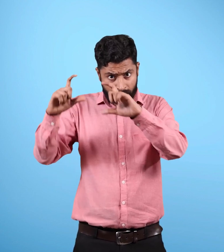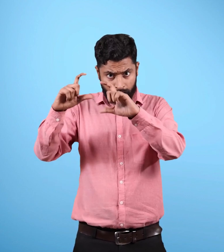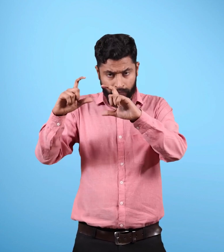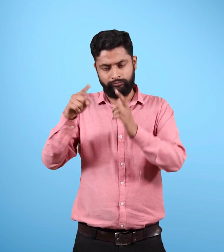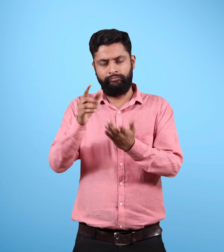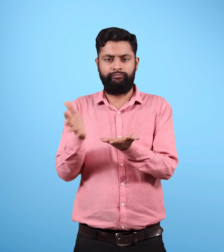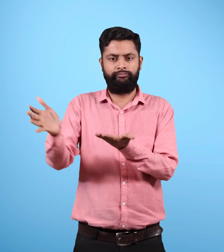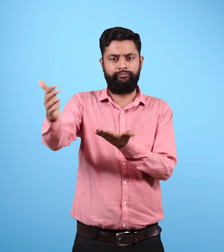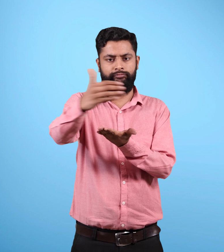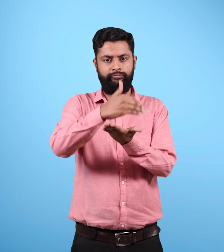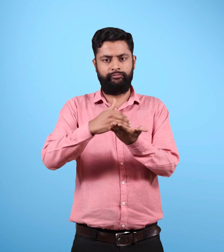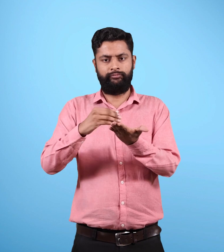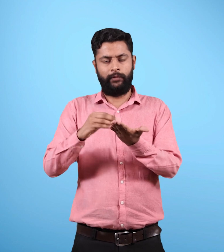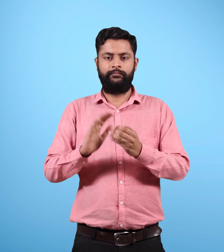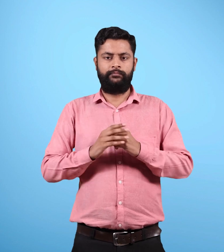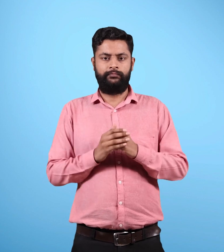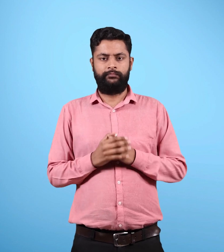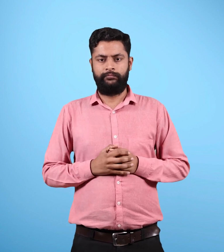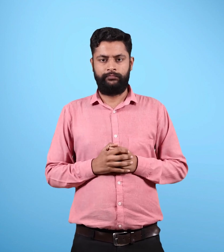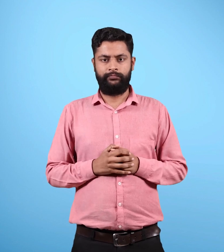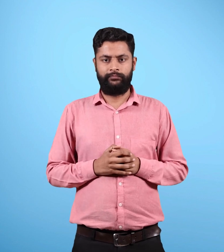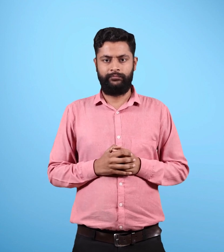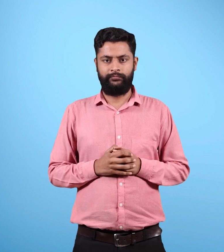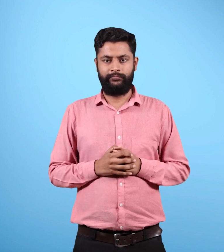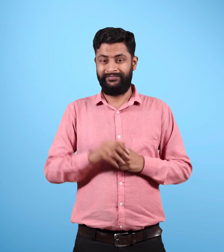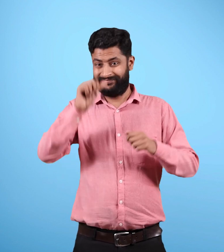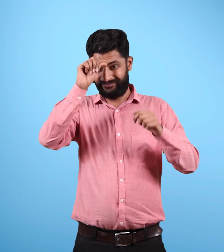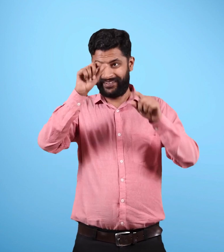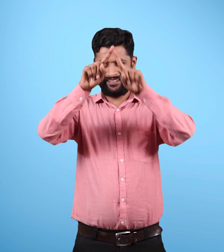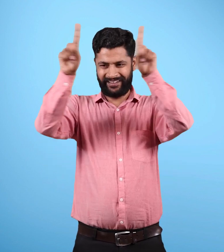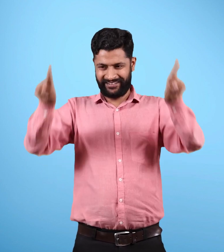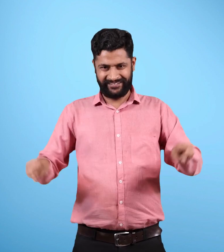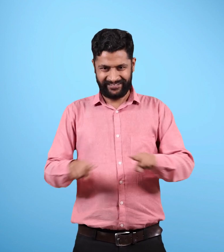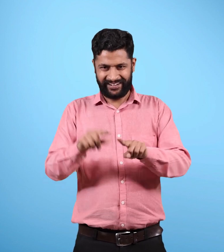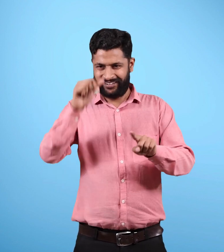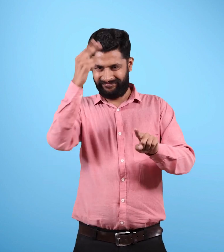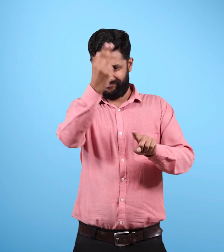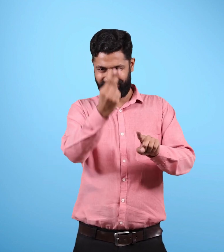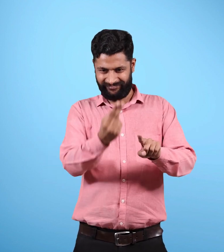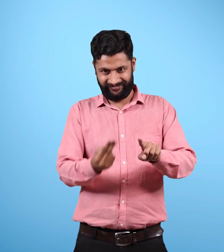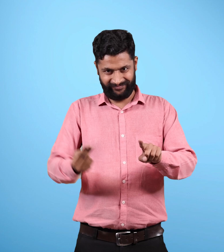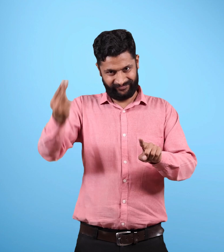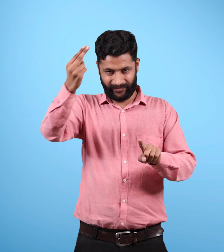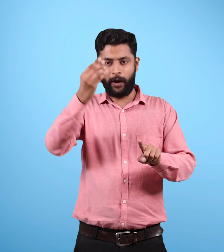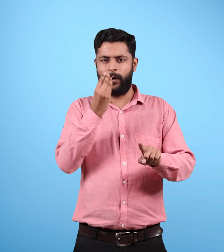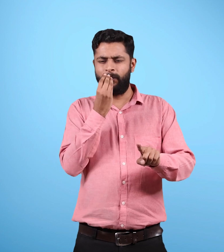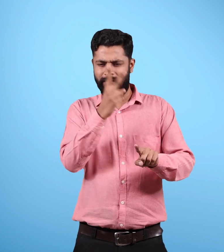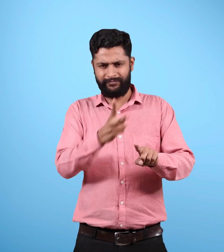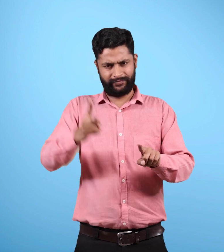people of different regions of India. Place these on a large outline map of India